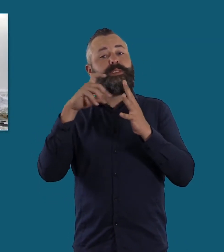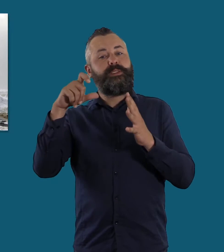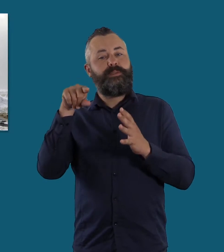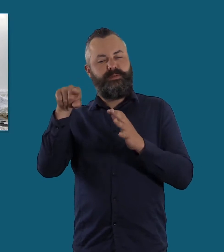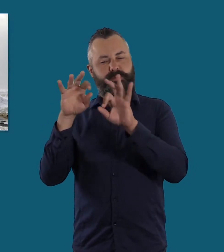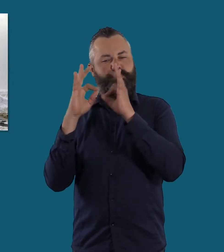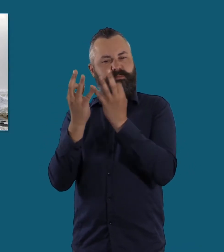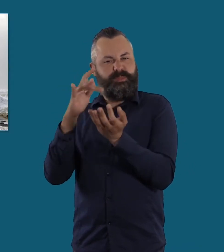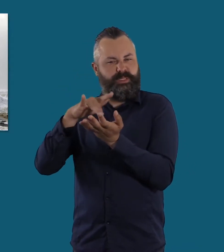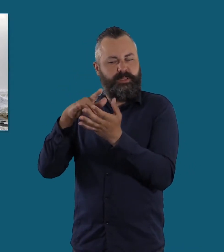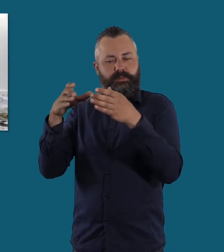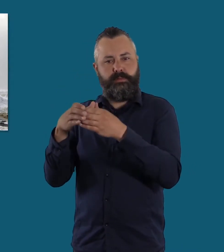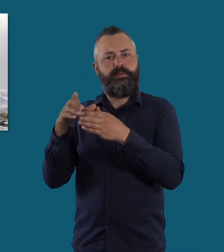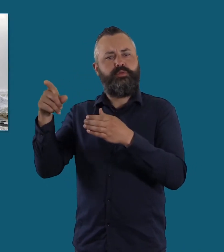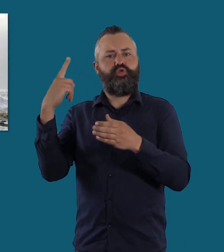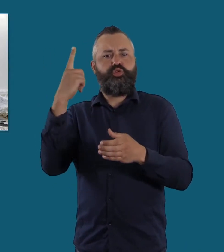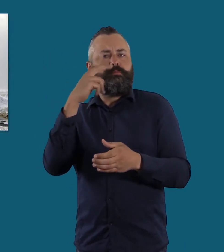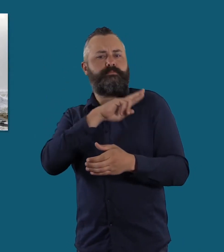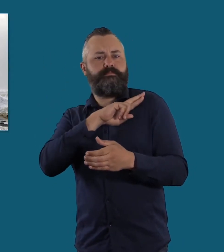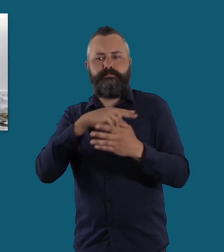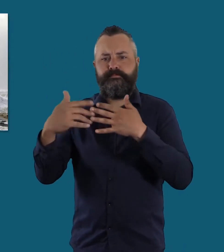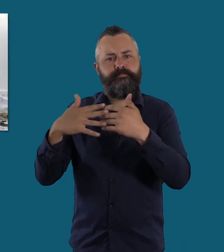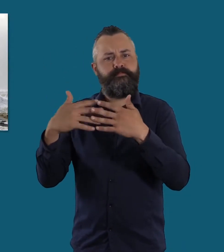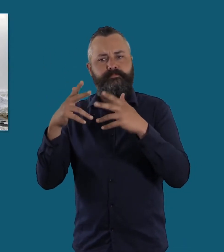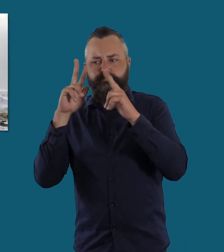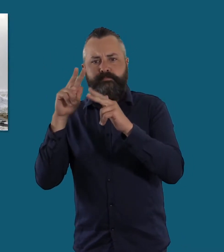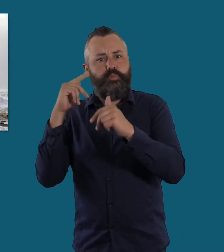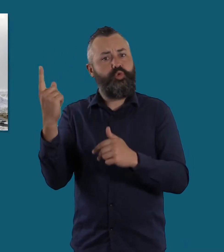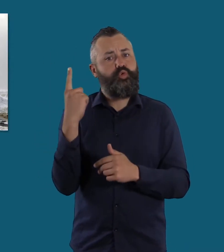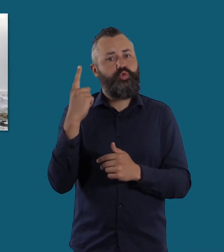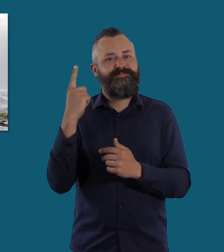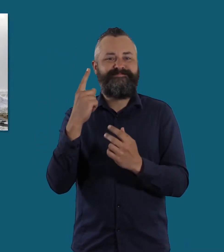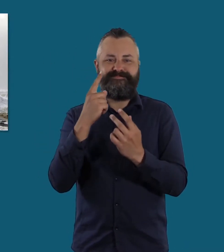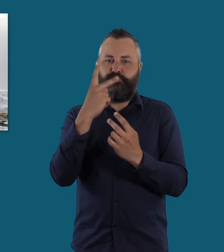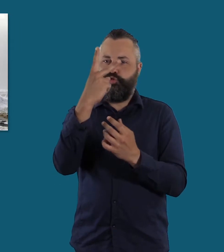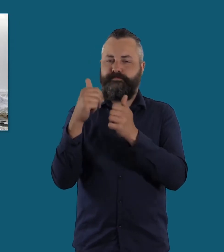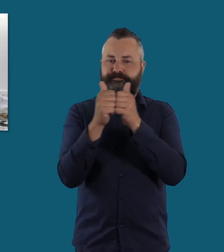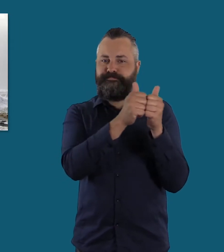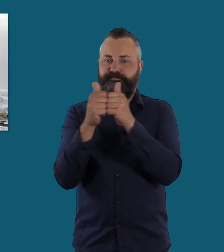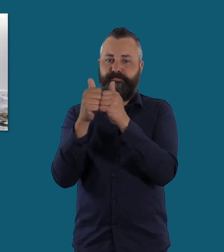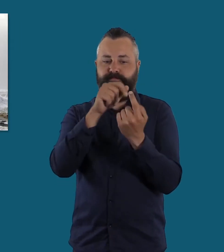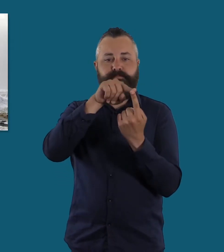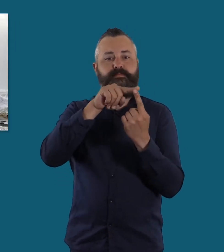The Joint Australian Tsunami Warning Centre is operated by the Bureau of Meteorology and Geoscience Australia.